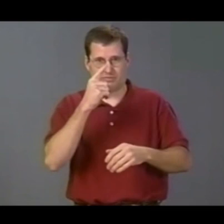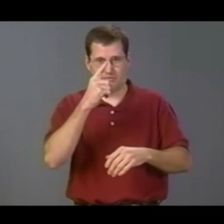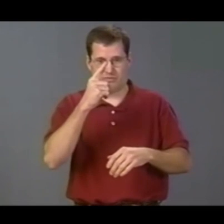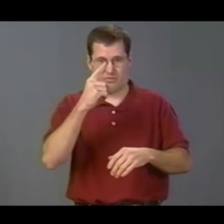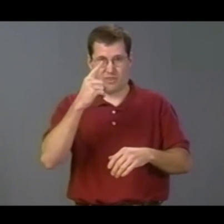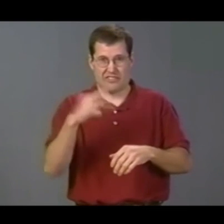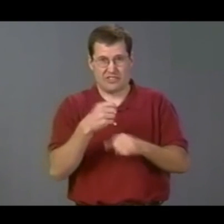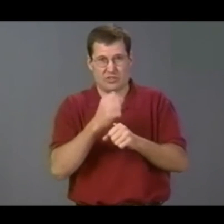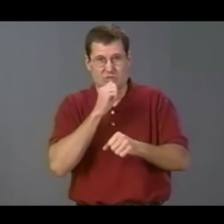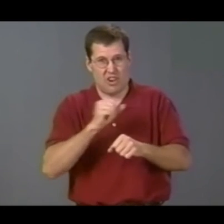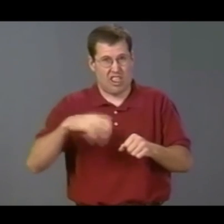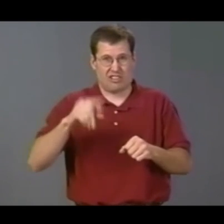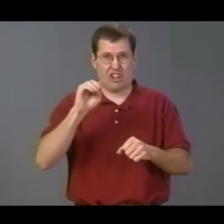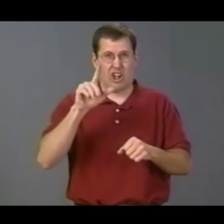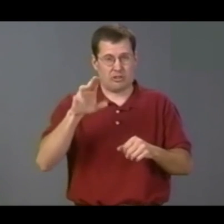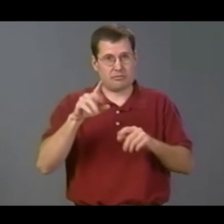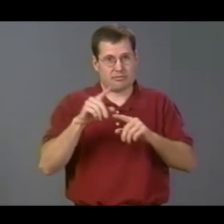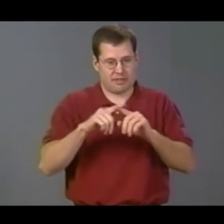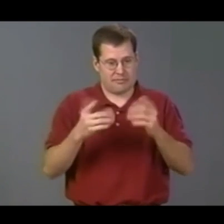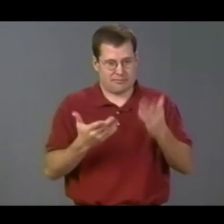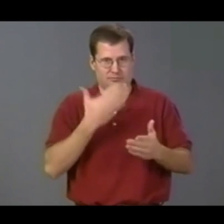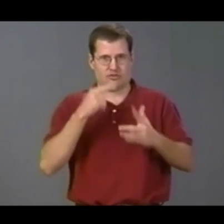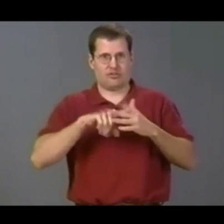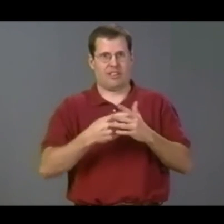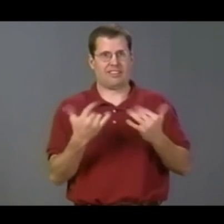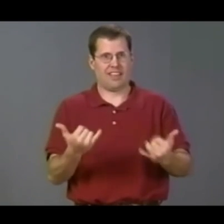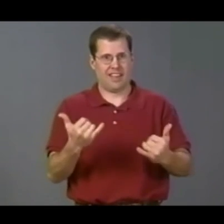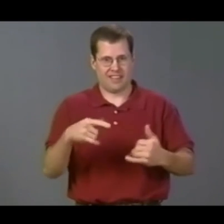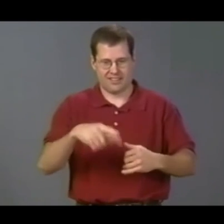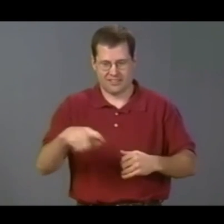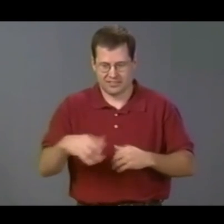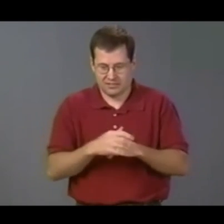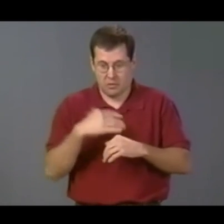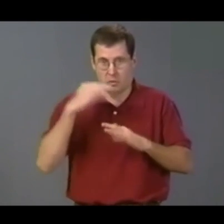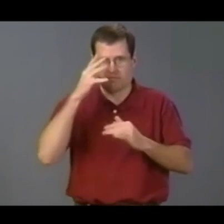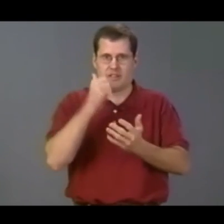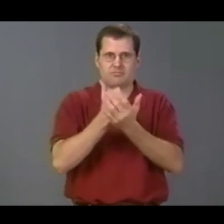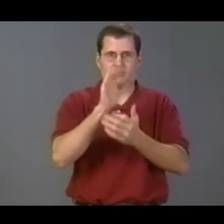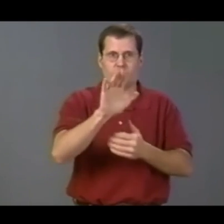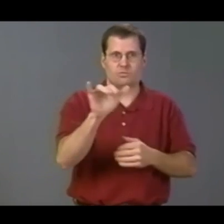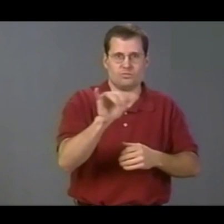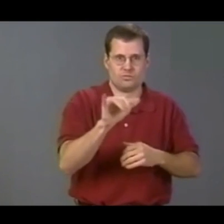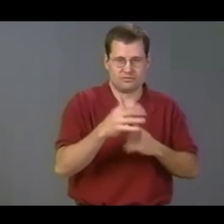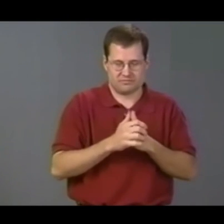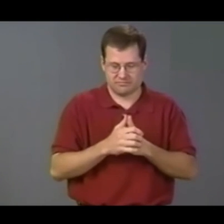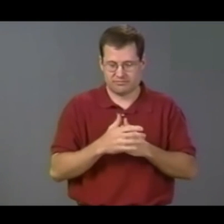Well, I hope I was able to help you if you have kids at home that may be picky